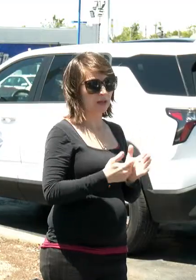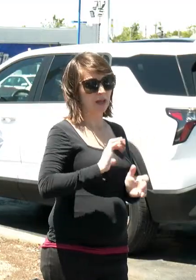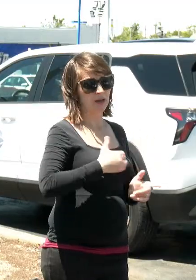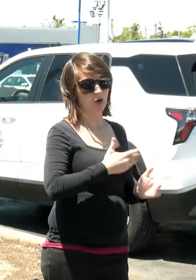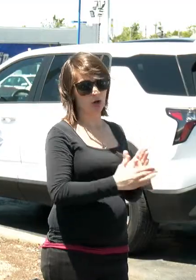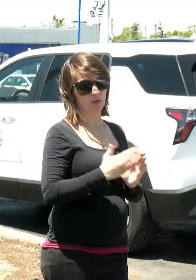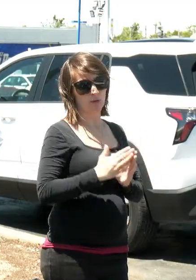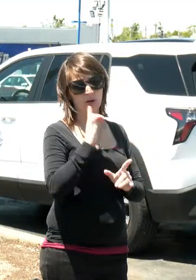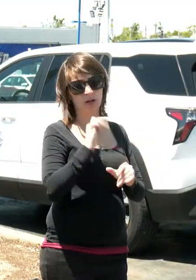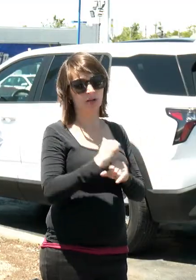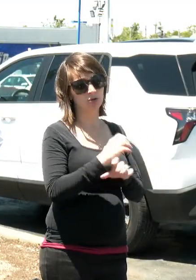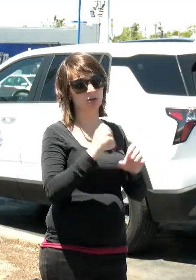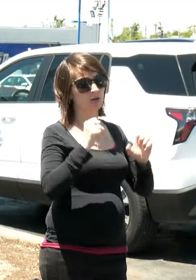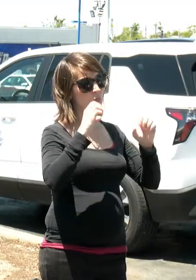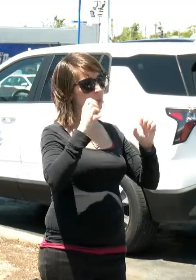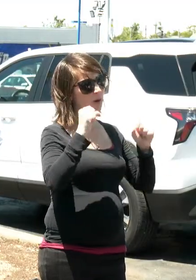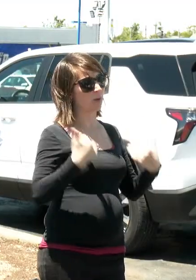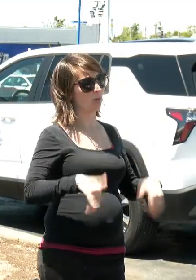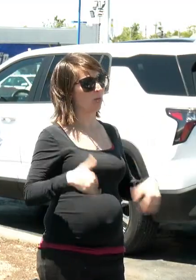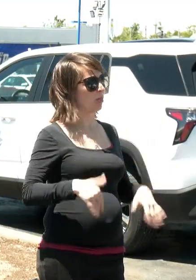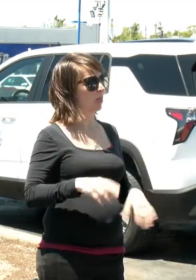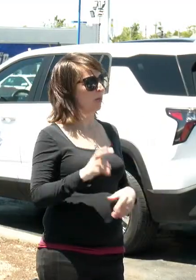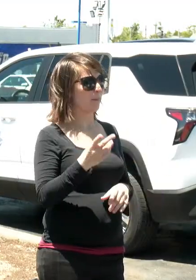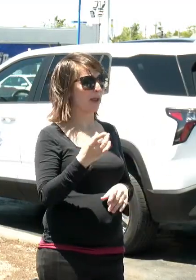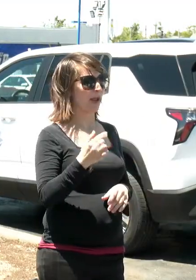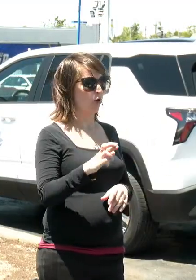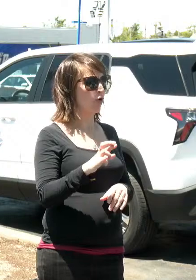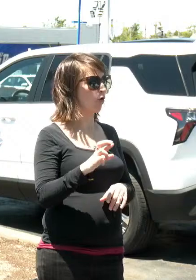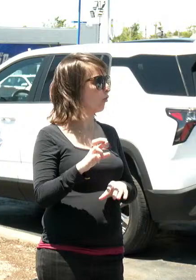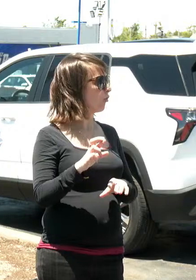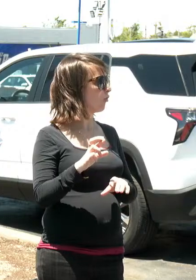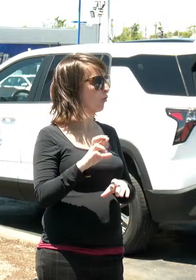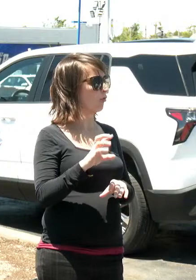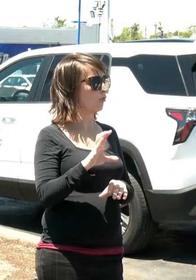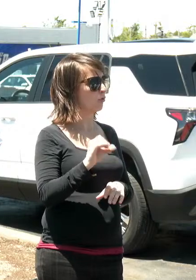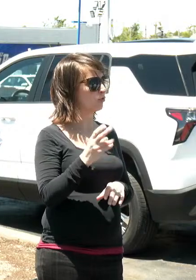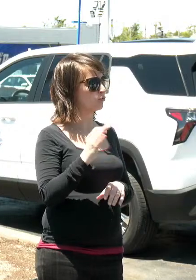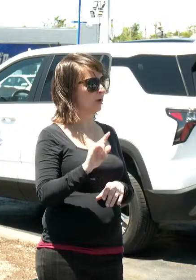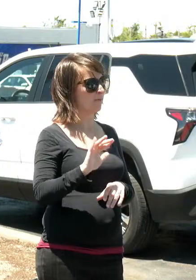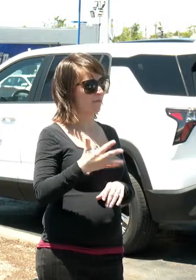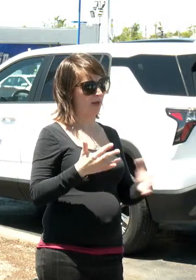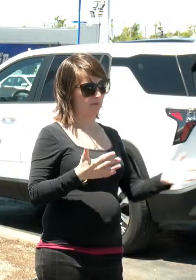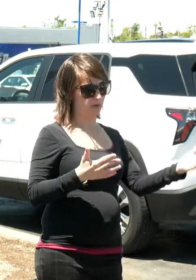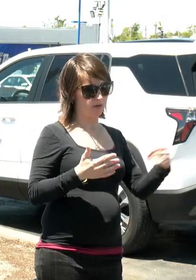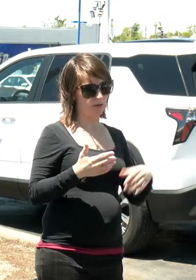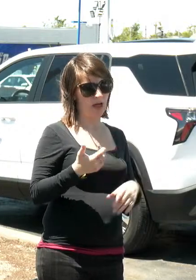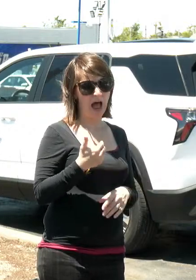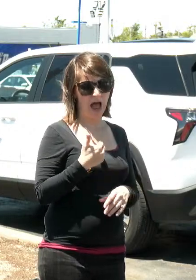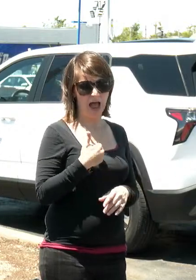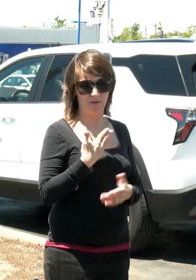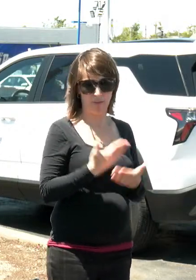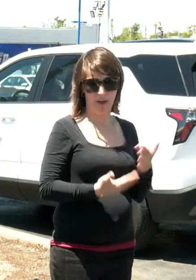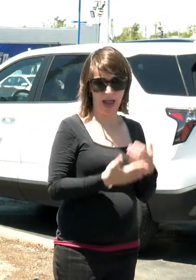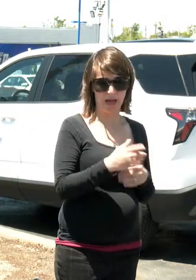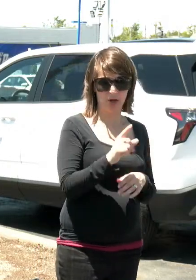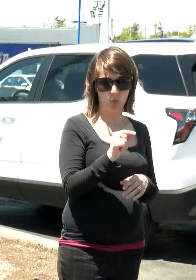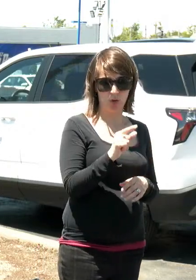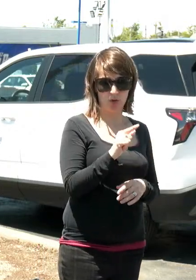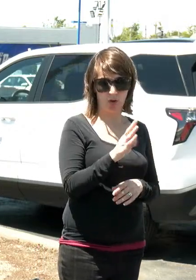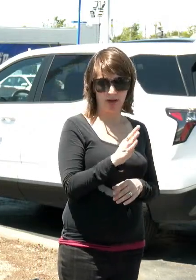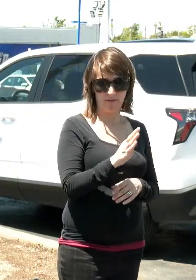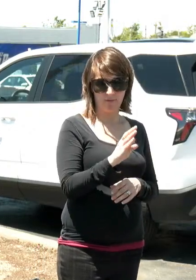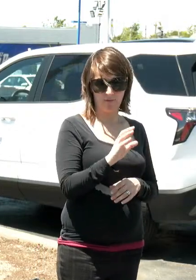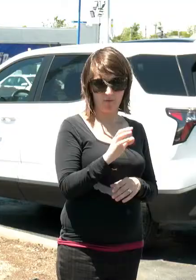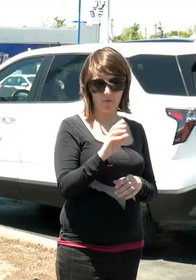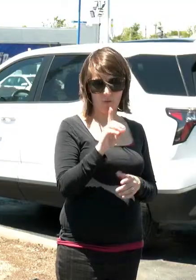is truly incredible. Mayor, hold on a minute. Mayor Spencer, I have in my hand here a 2024 audit of